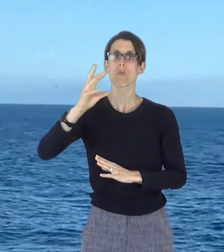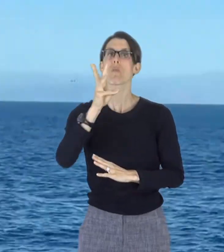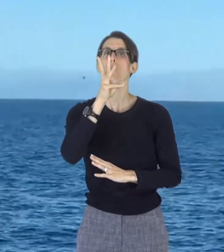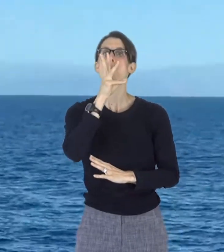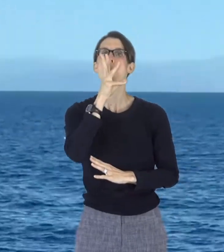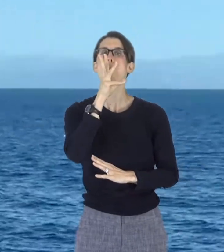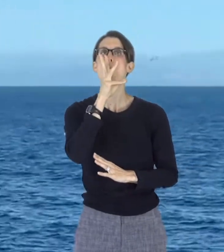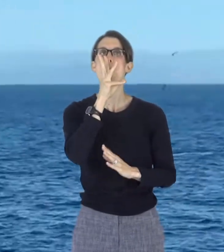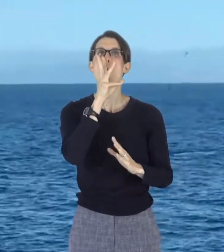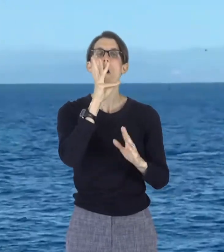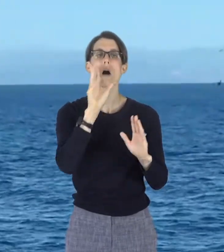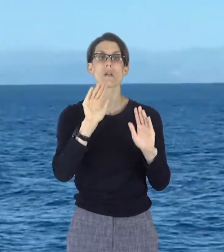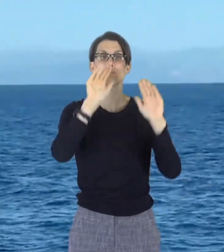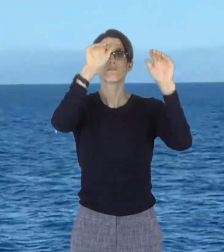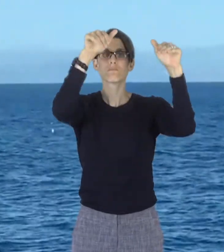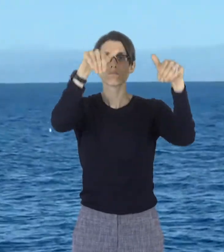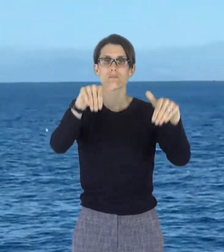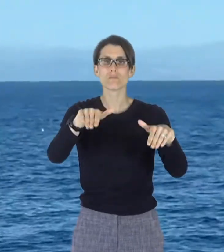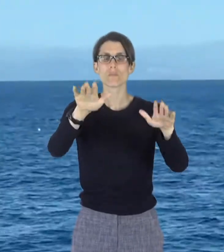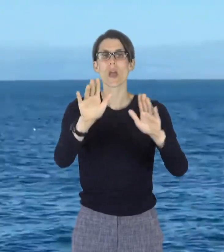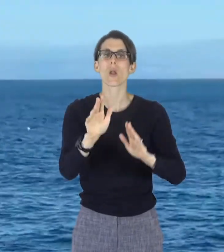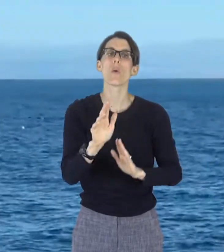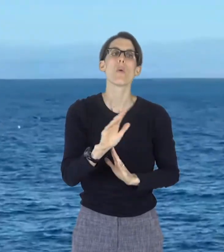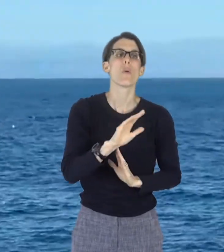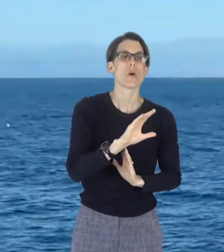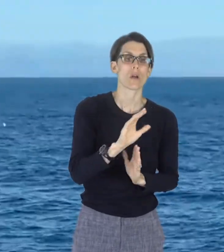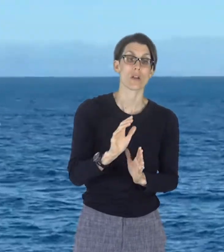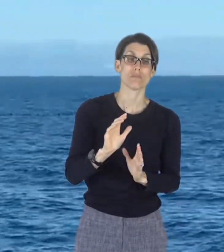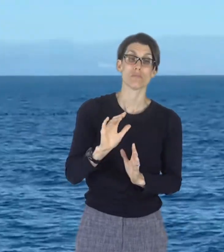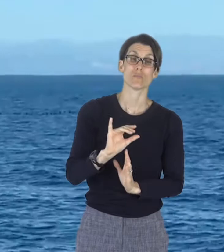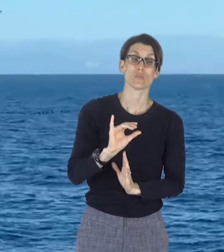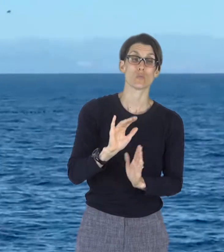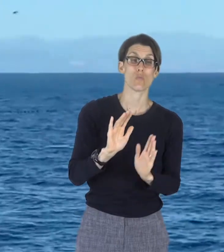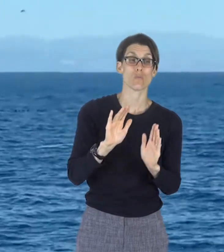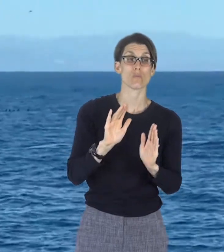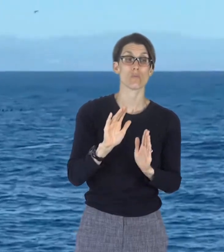blowhole out of the water, take a breath, and swim back down.